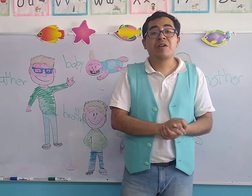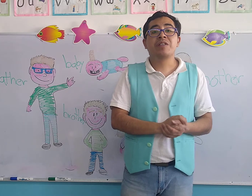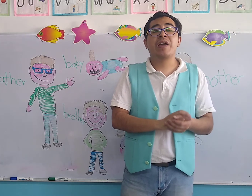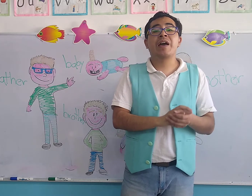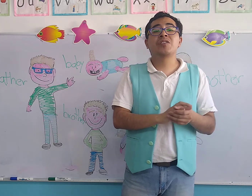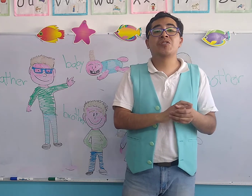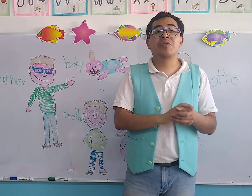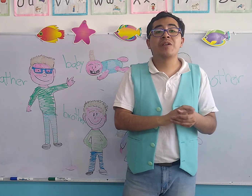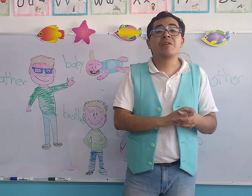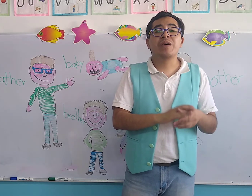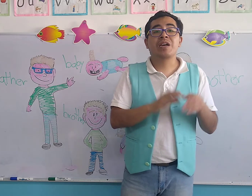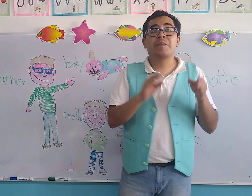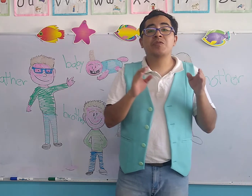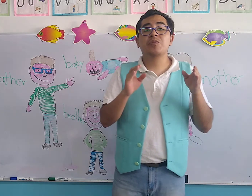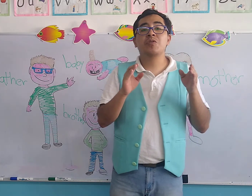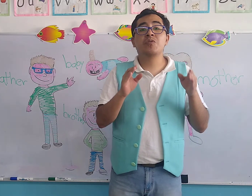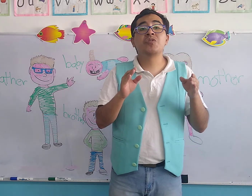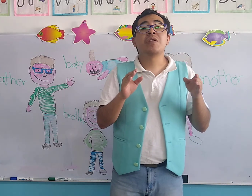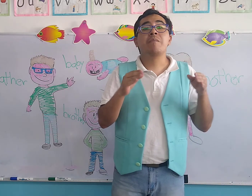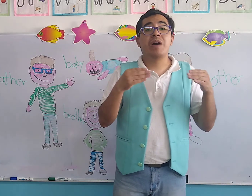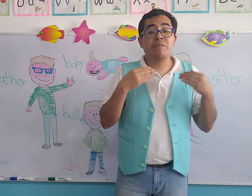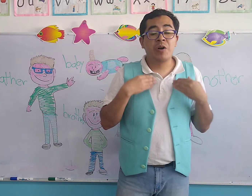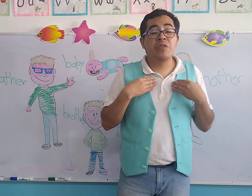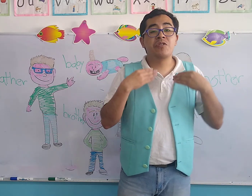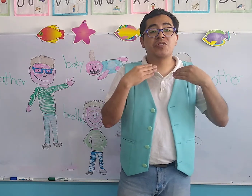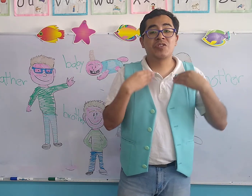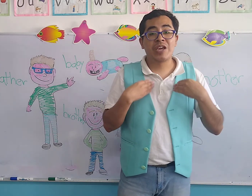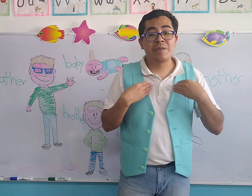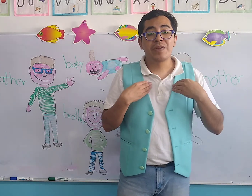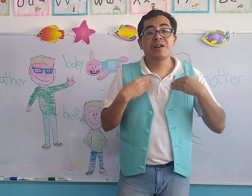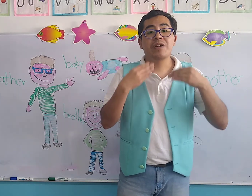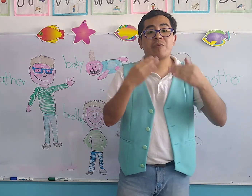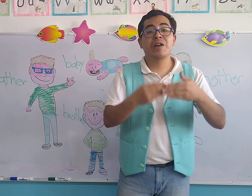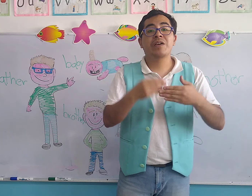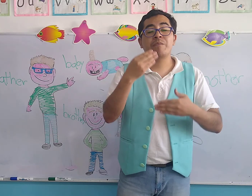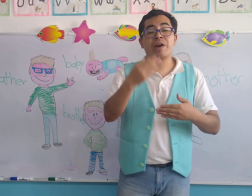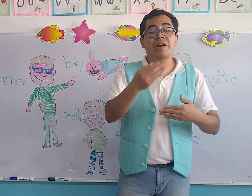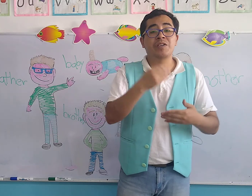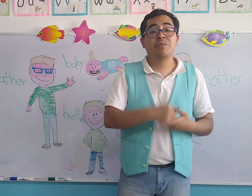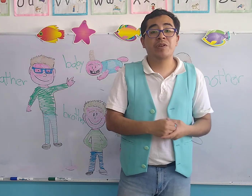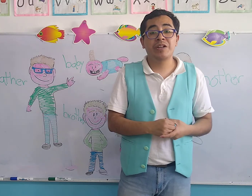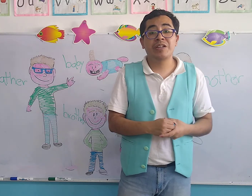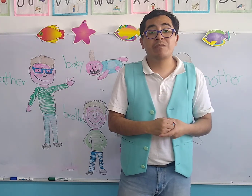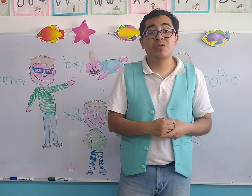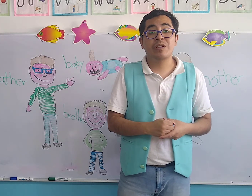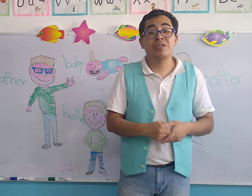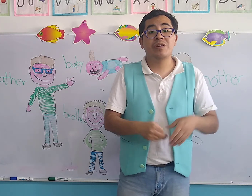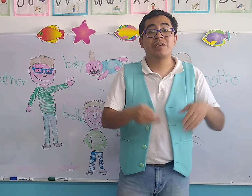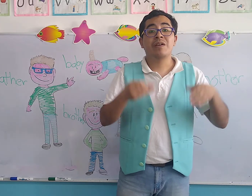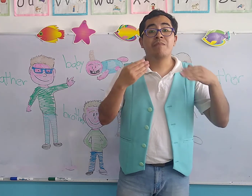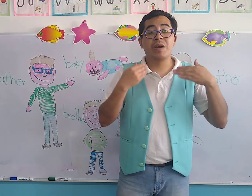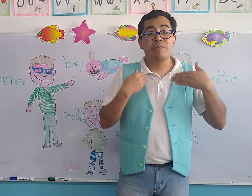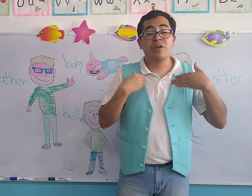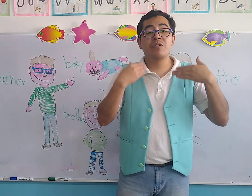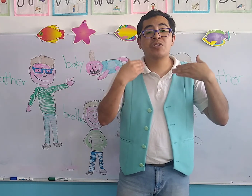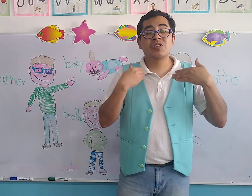the answer, we have to use my brother's name. Recuerden que para responder tenemos que decir my brother's